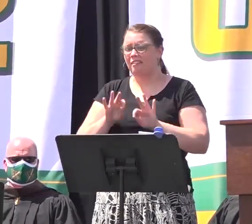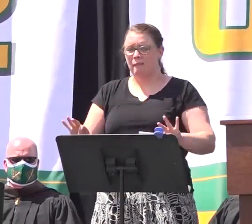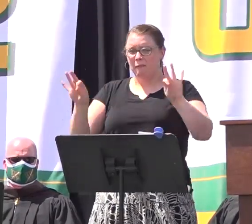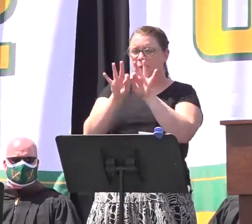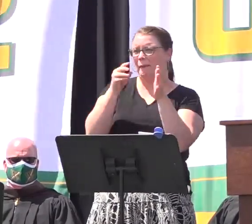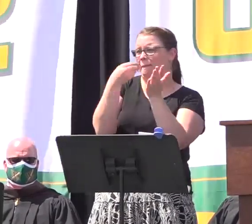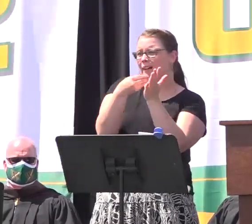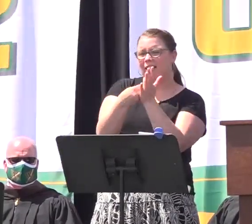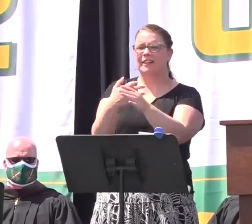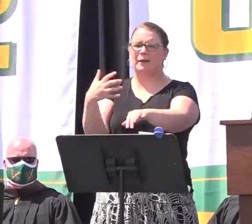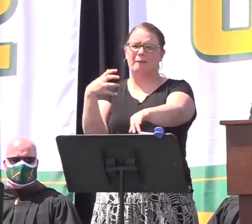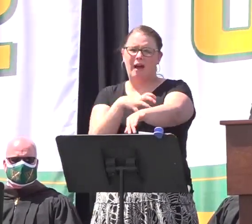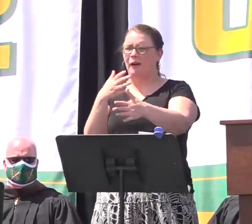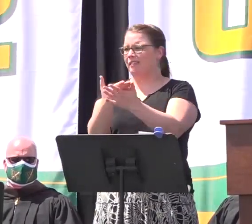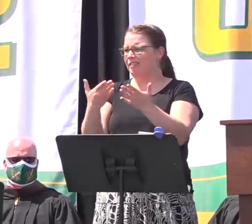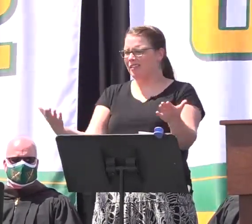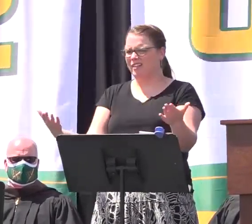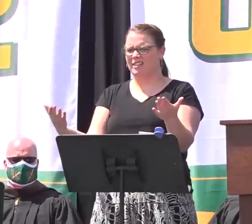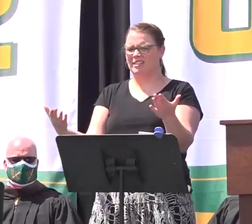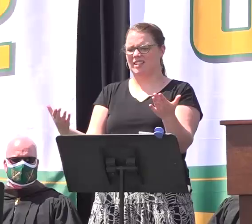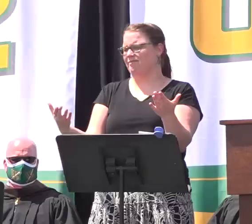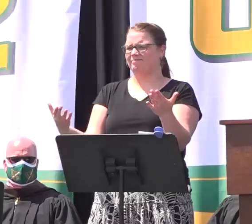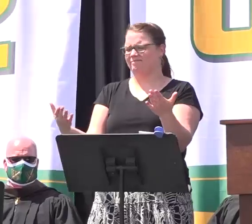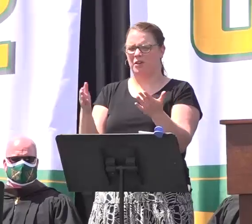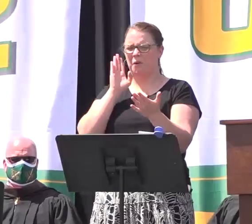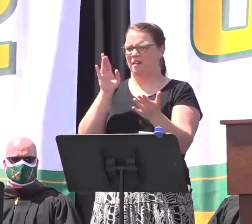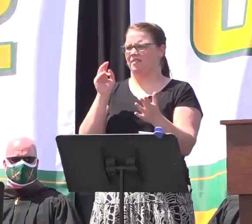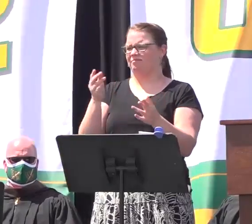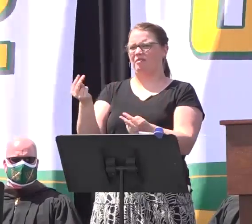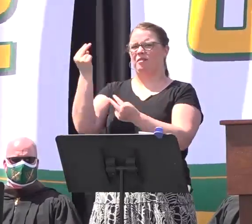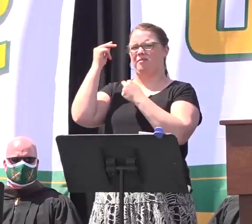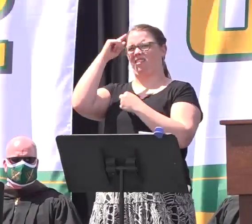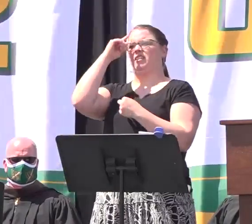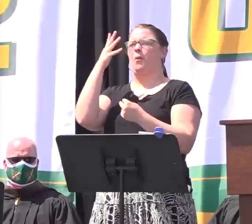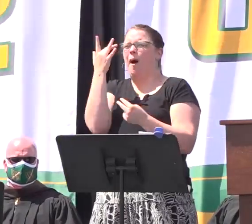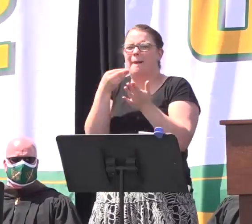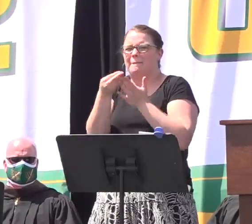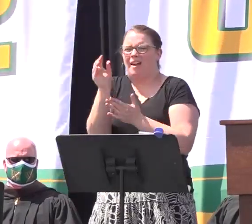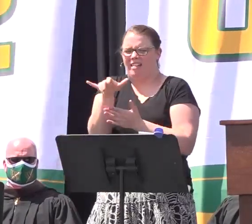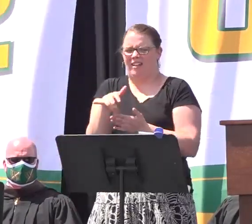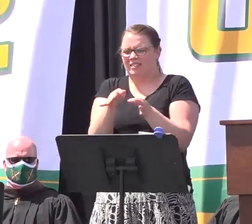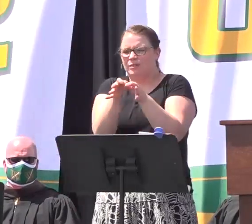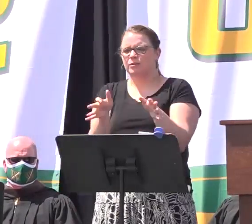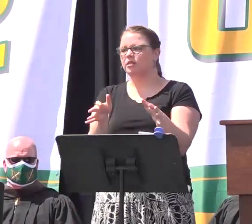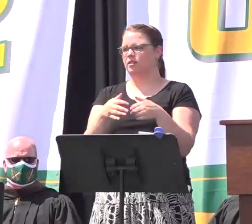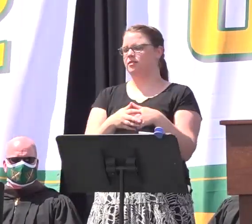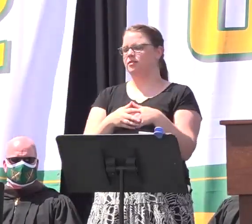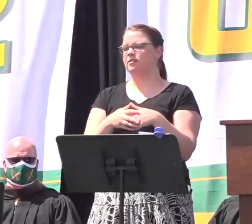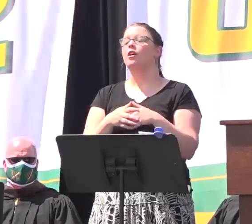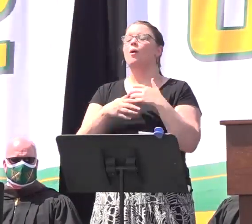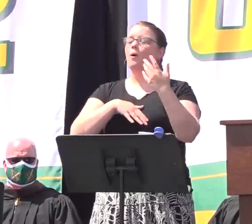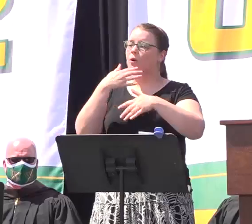stuff, which one day you'll wonder why you even bought it in the first place. As your years go by, they may carry you